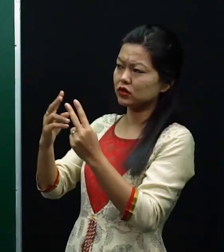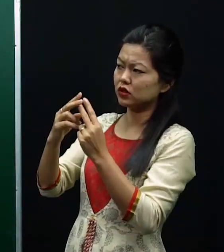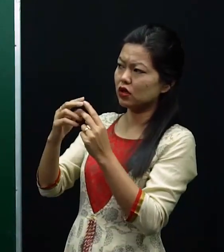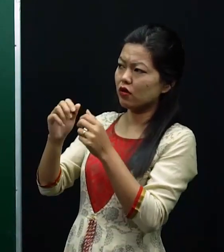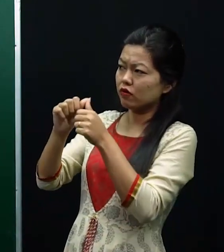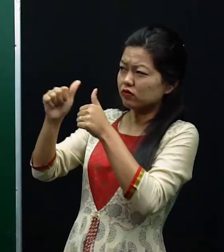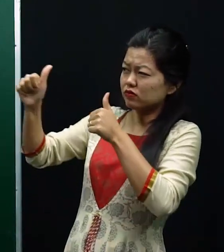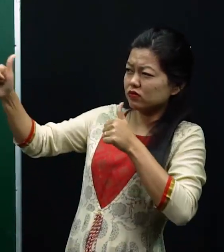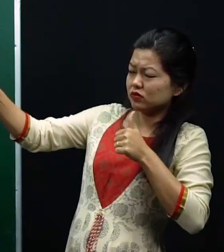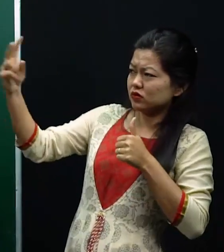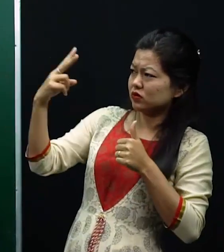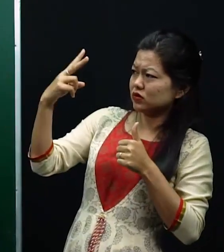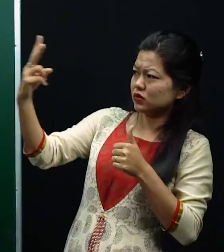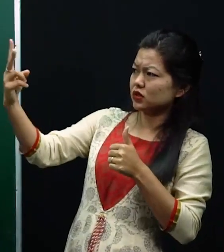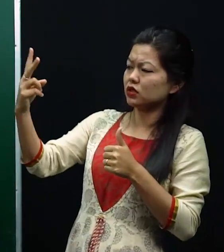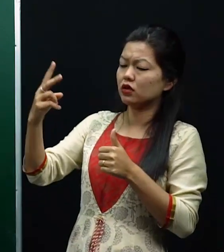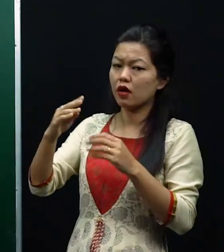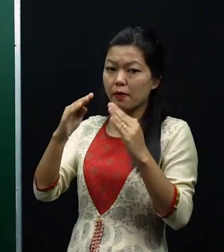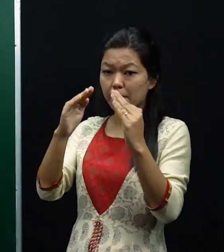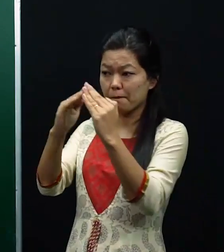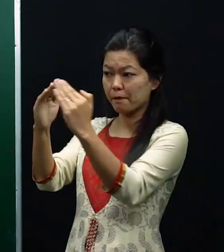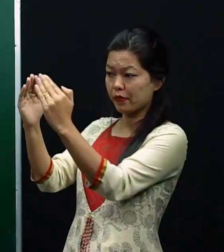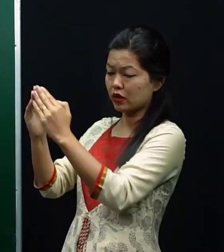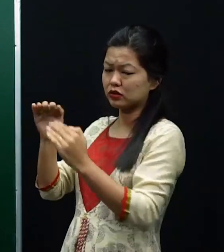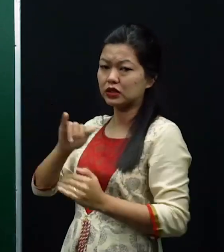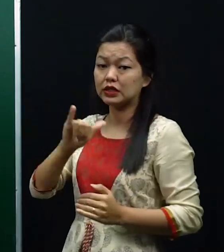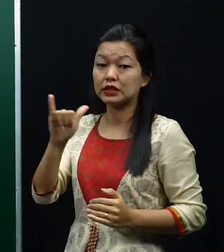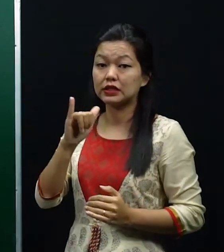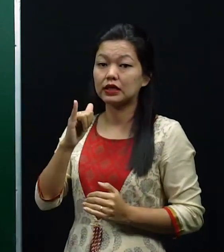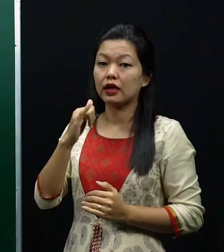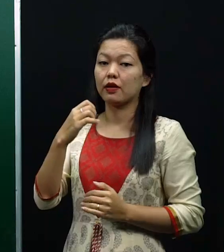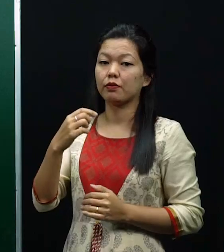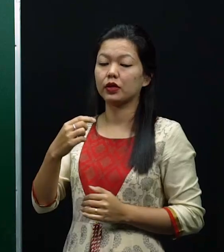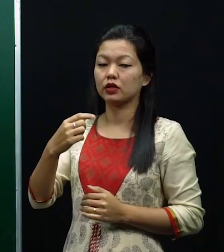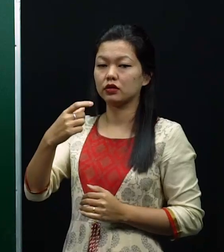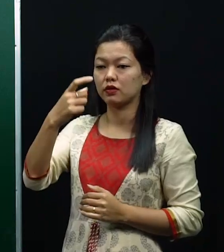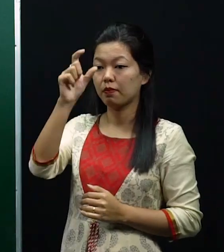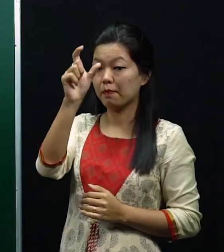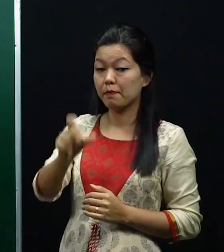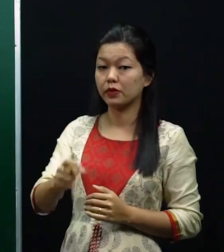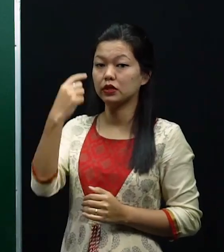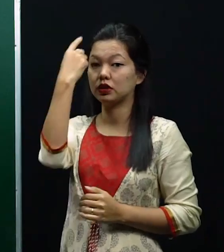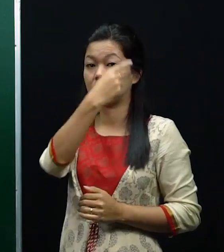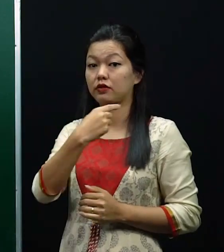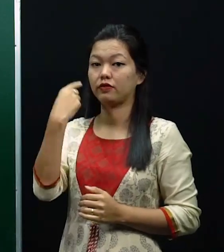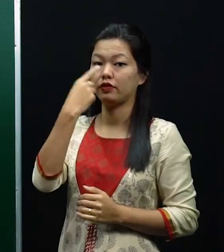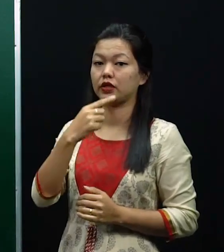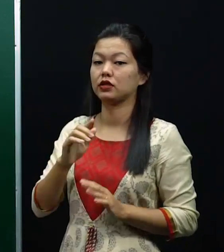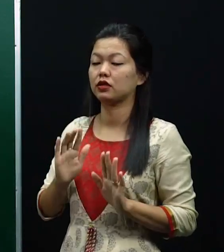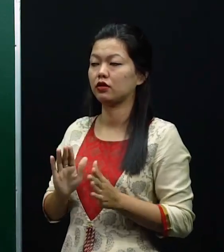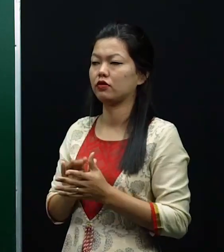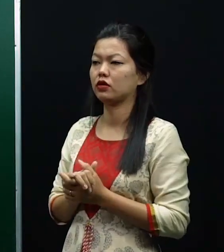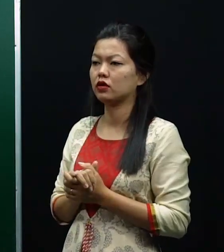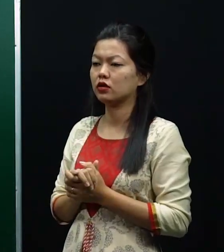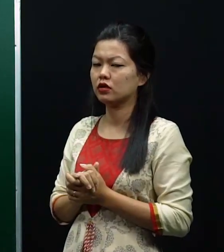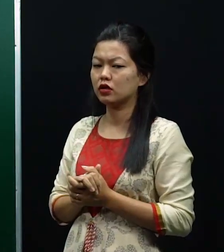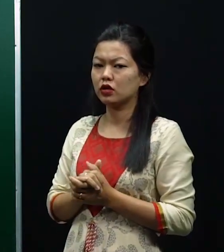here porch can be the veranda here in our simple terms. So when they were sitting there looking at the rocks and the